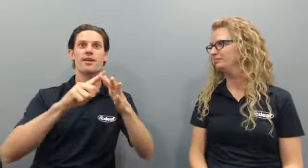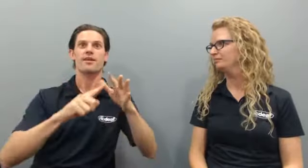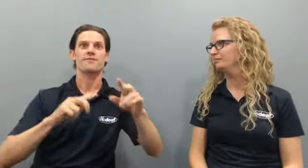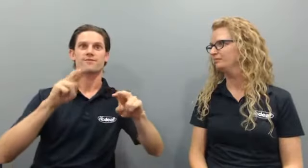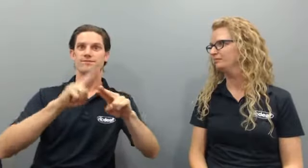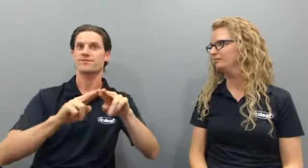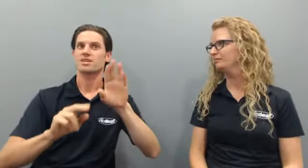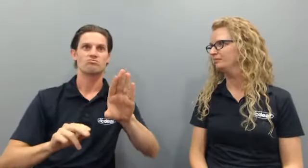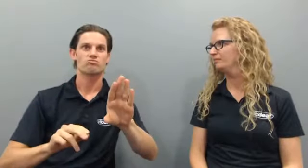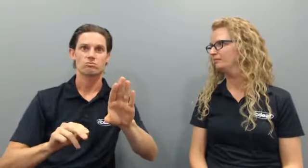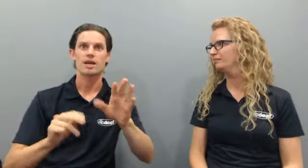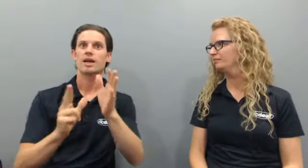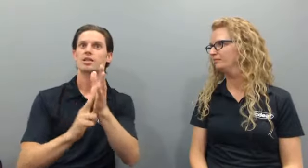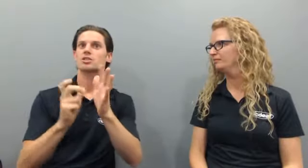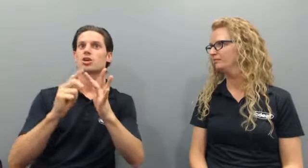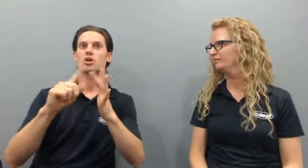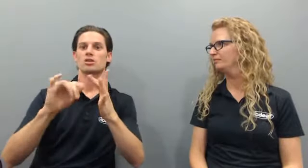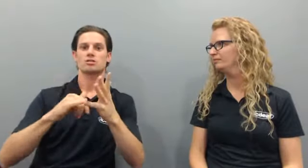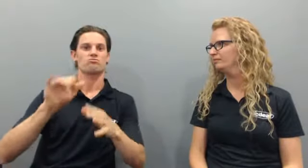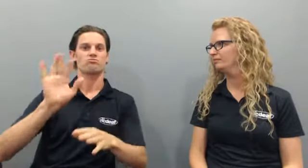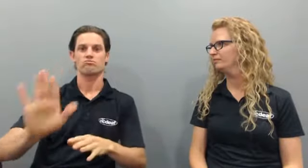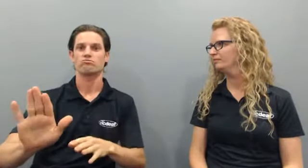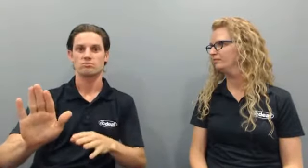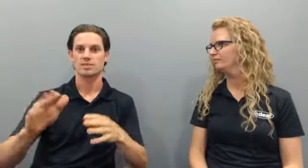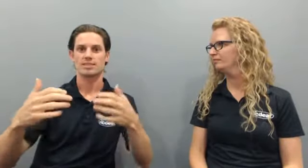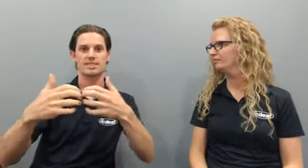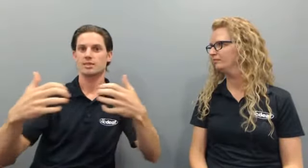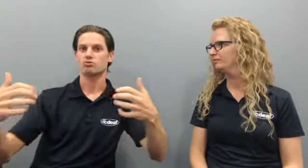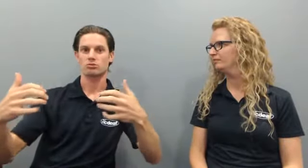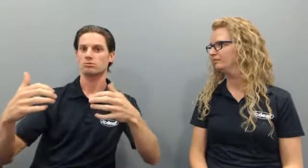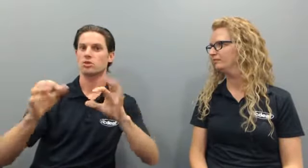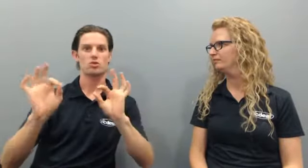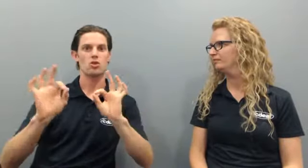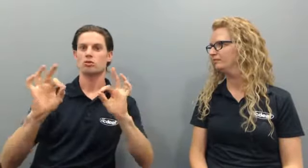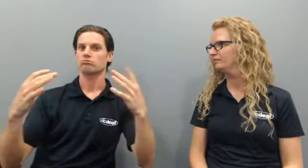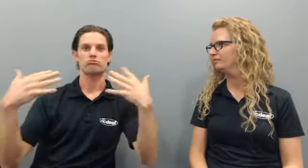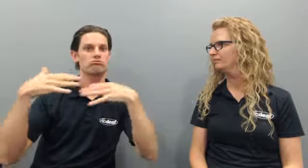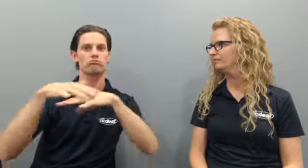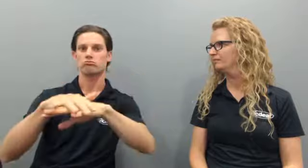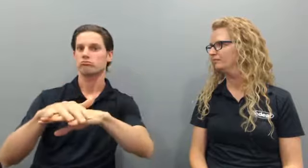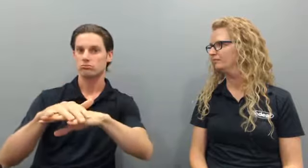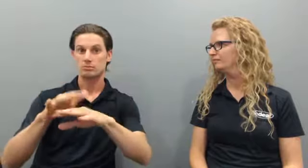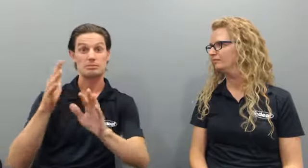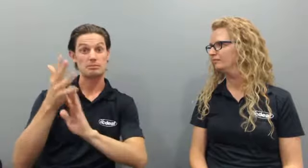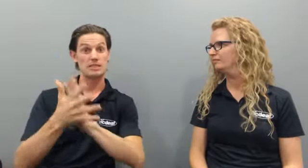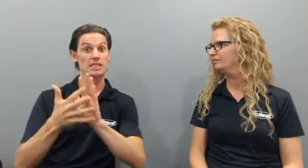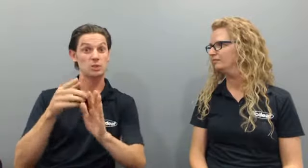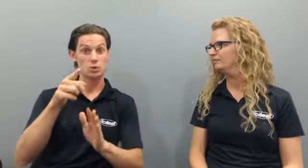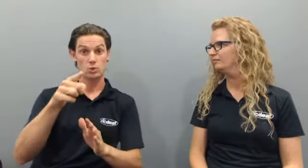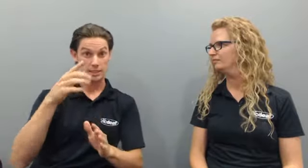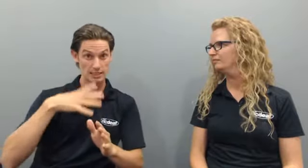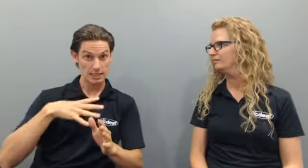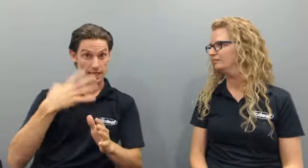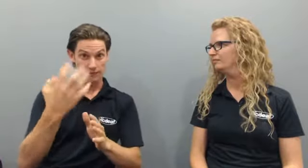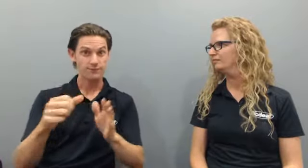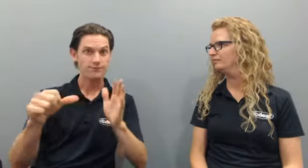the NDIS? At the moment, it will stay as they are. They'll be separate and it will not be absorbed by the